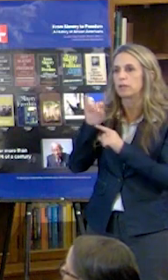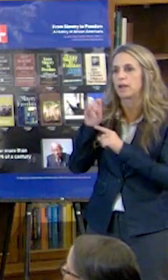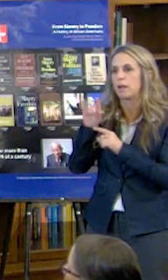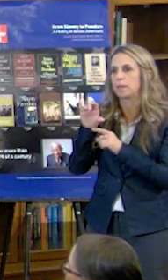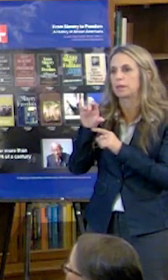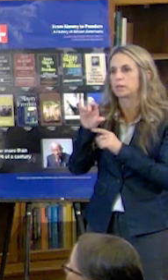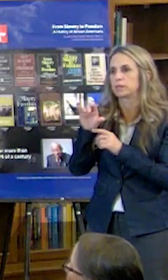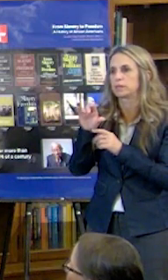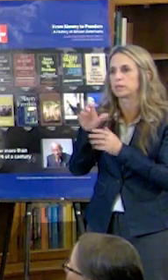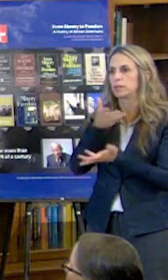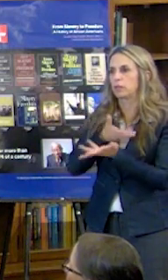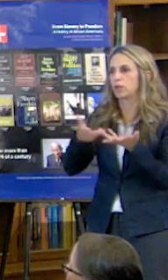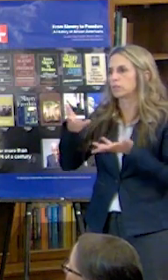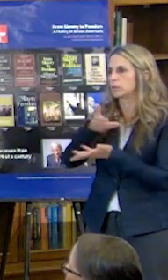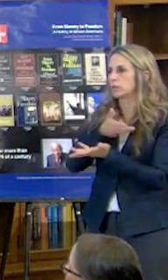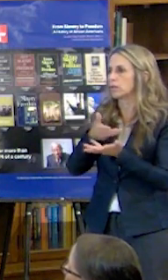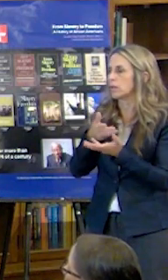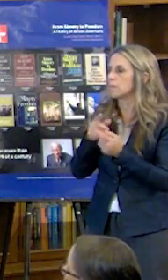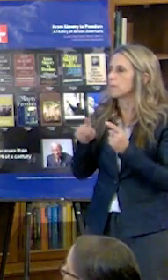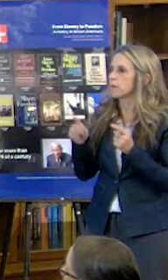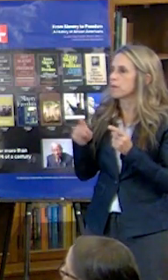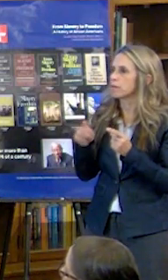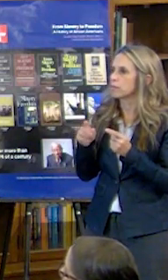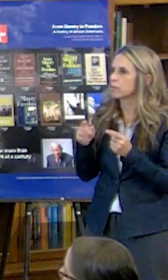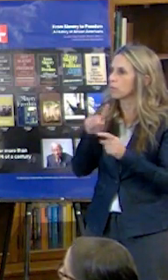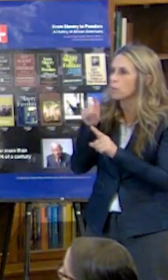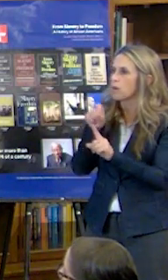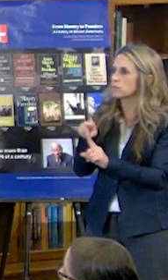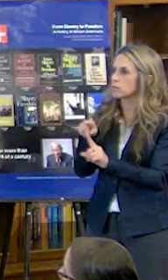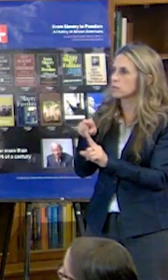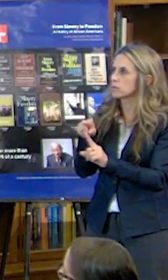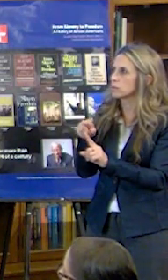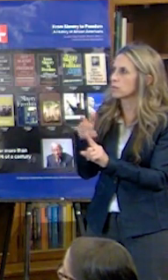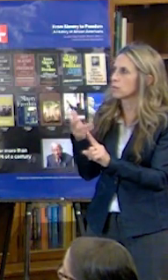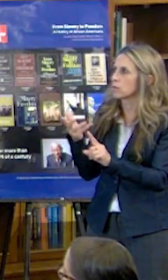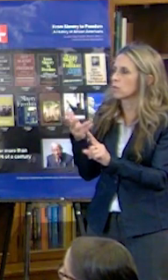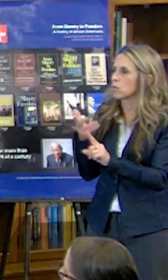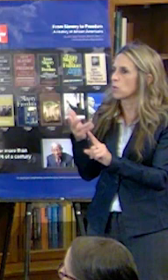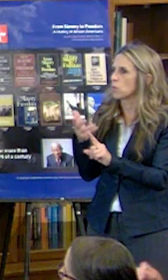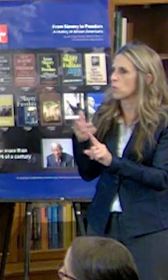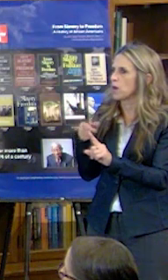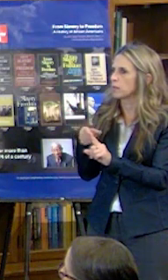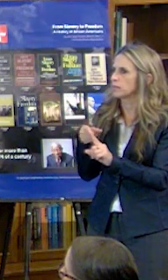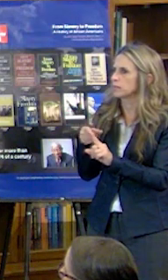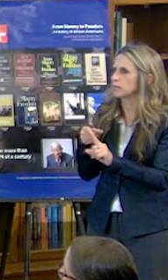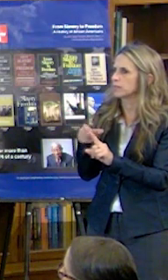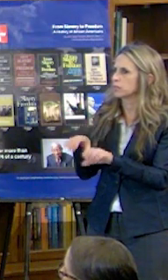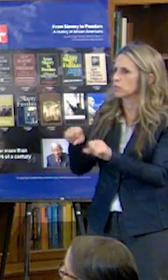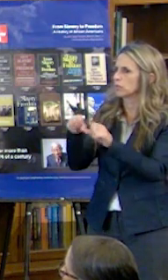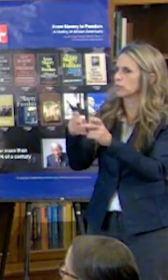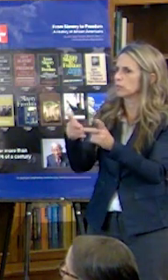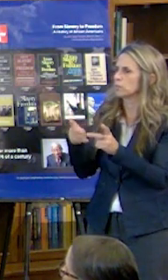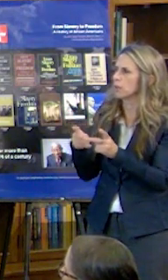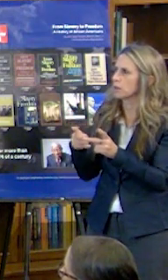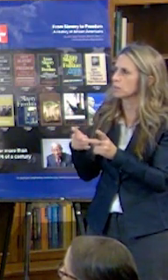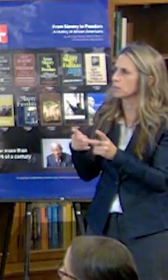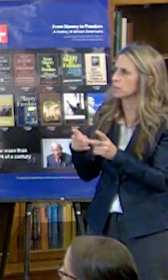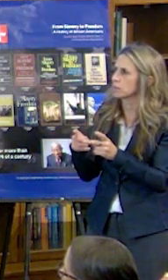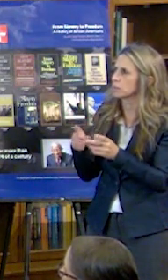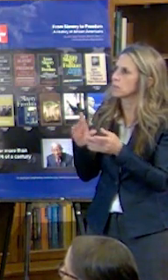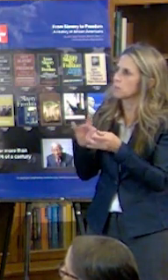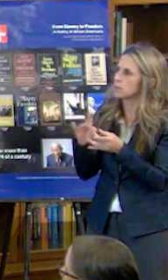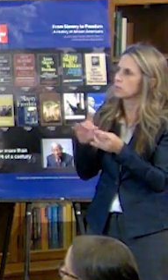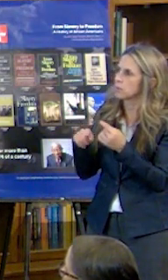also so the question is what what feels its place right to that connection between those students